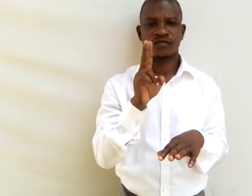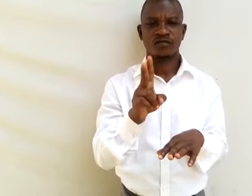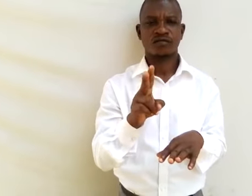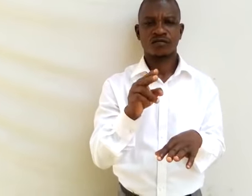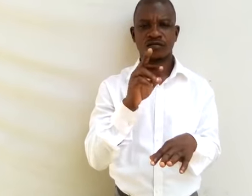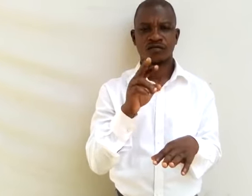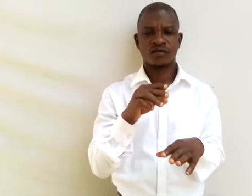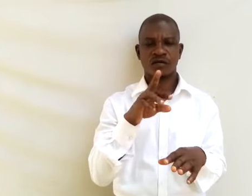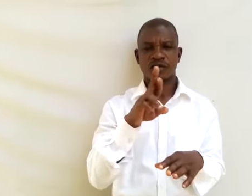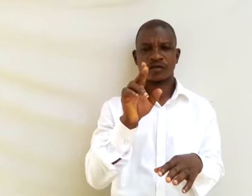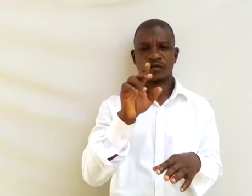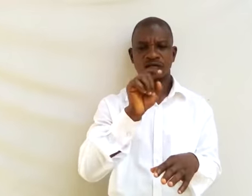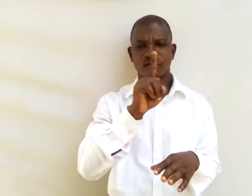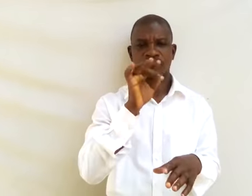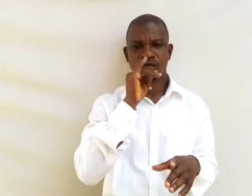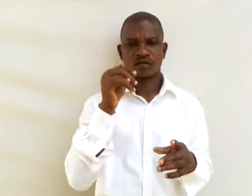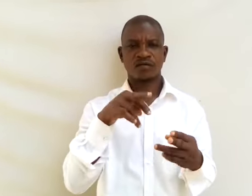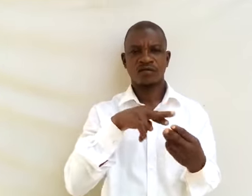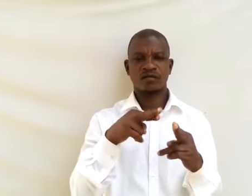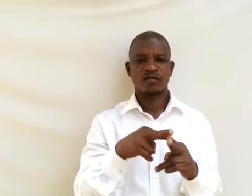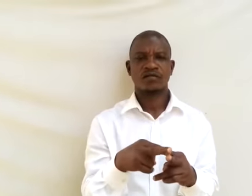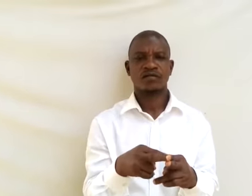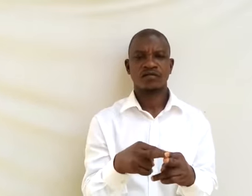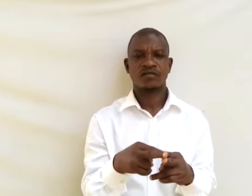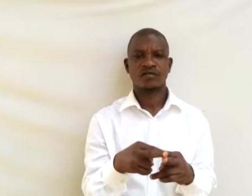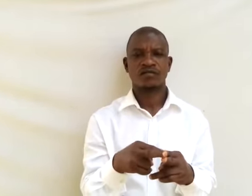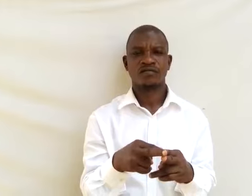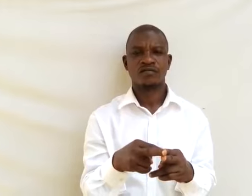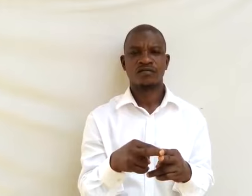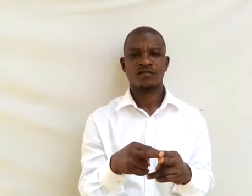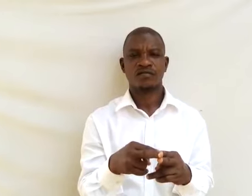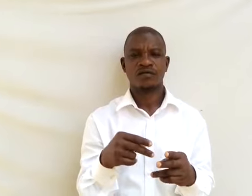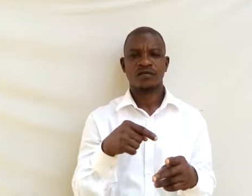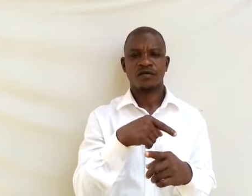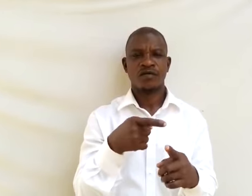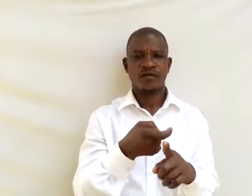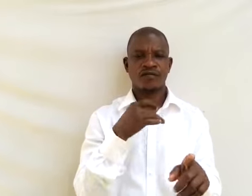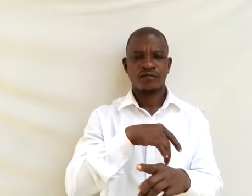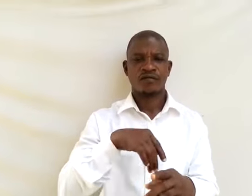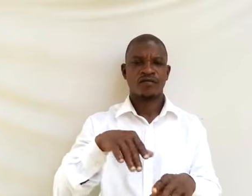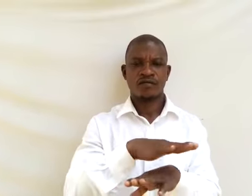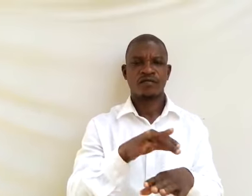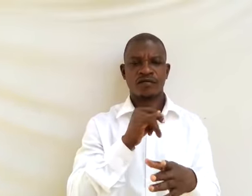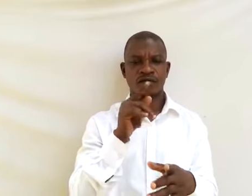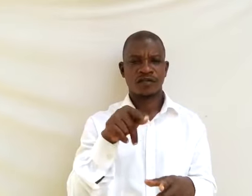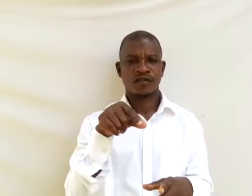2R square is the relation. From above, Q is equal to